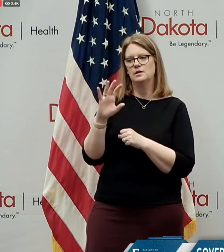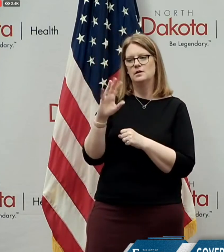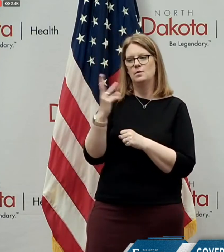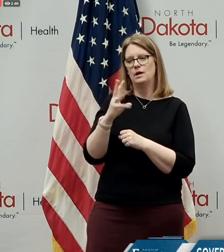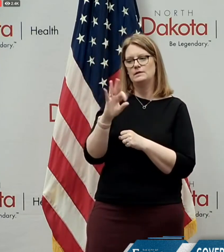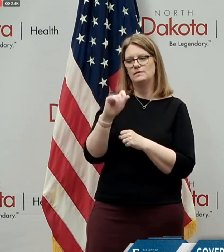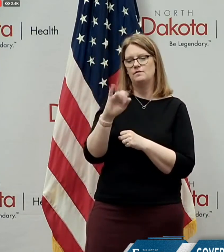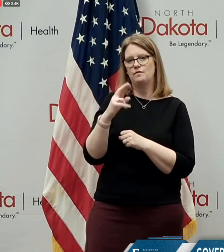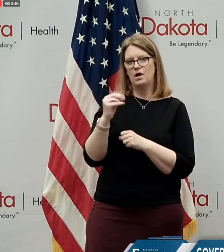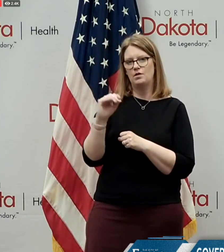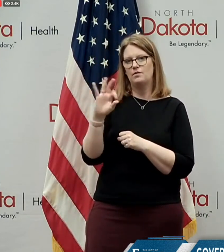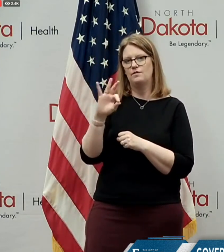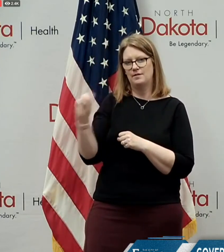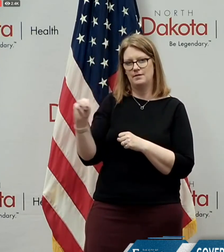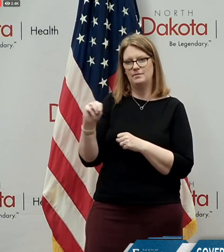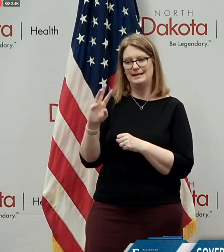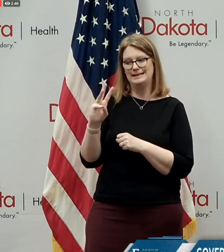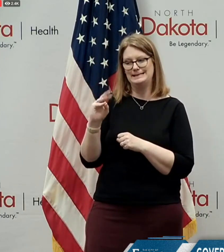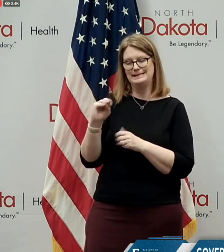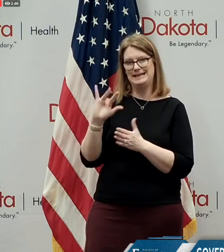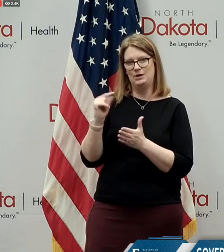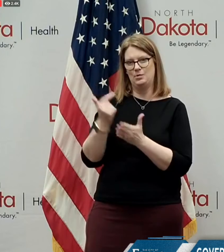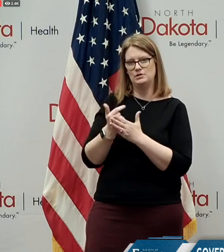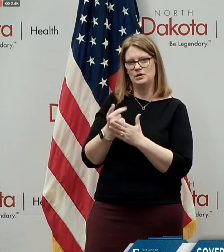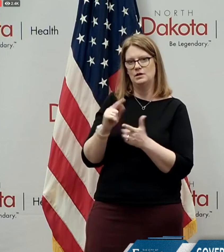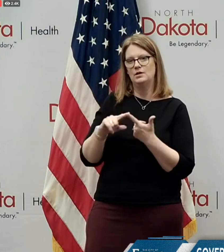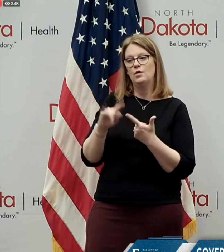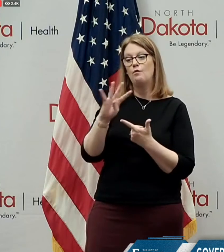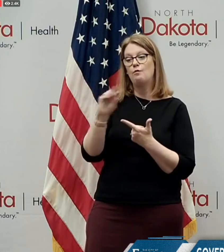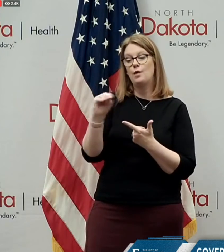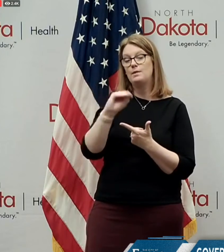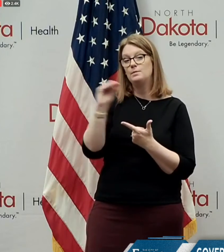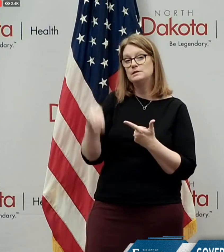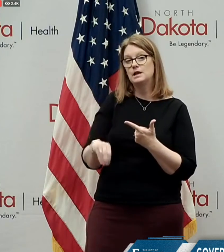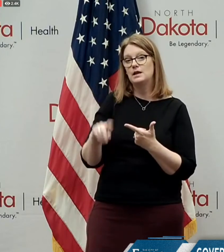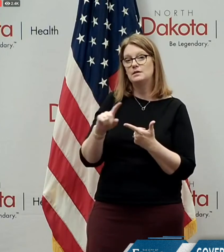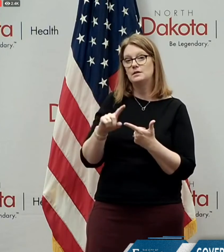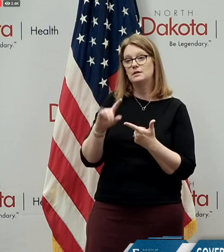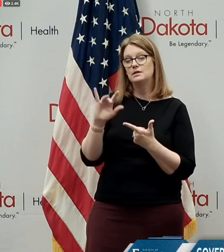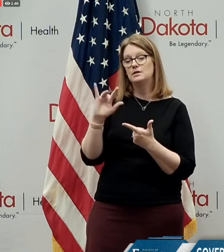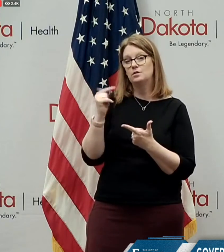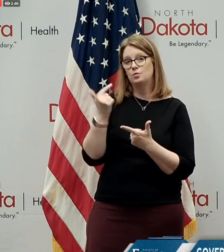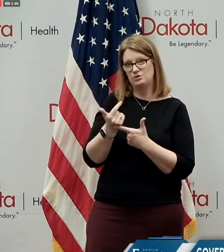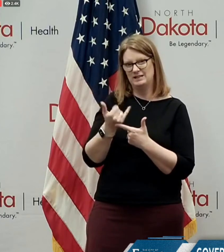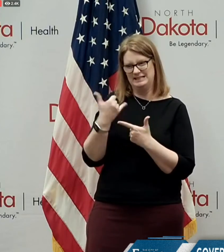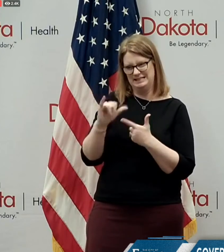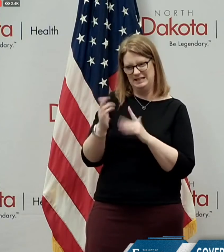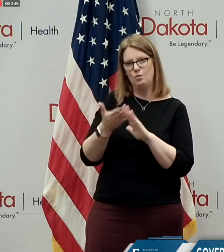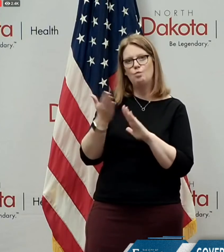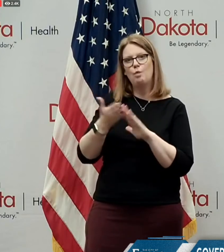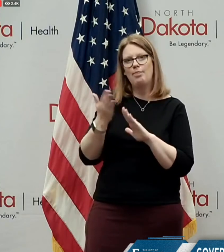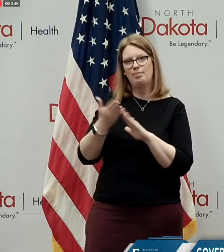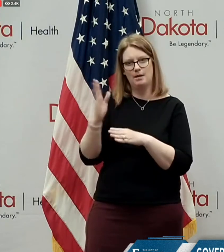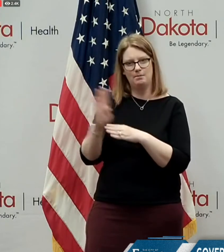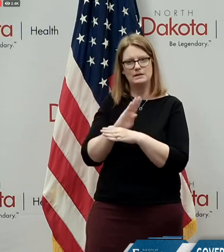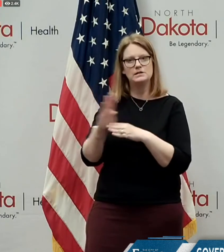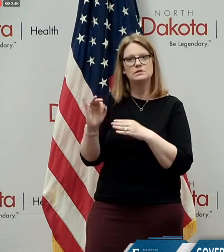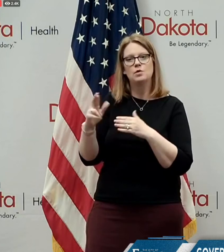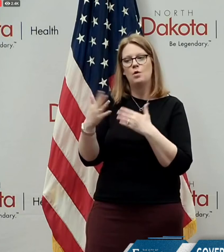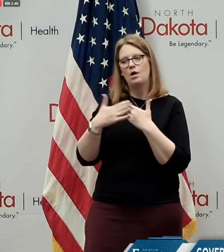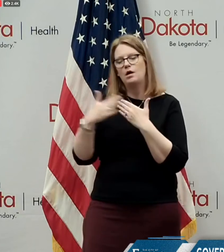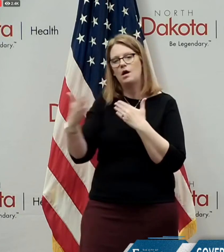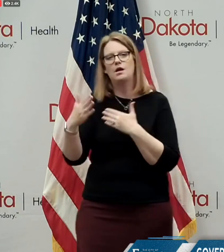YEA program has had 60 graduates. 40% of those graduates still run their businesses or have gone on to start